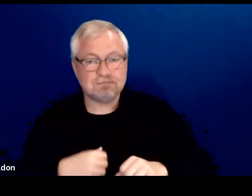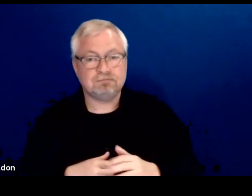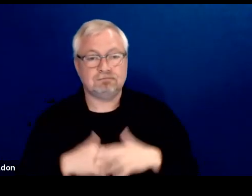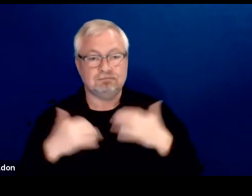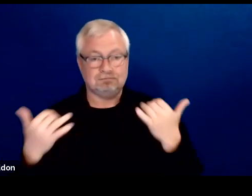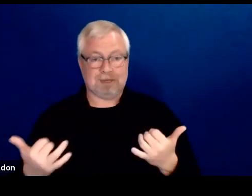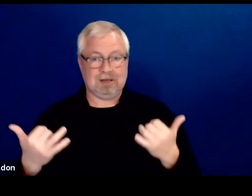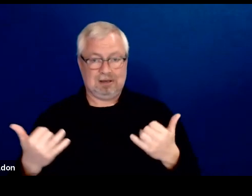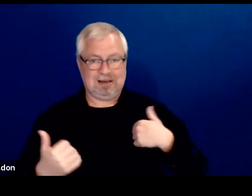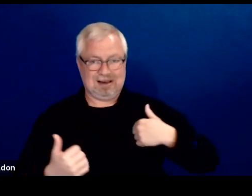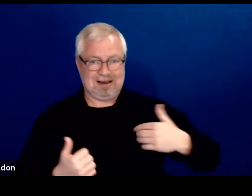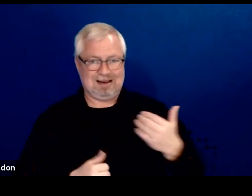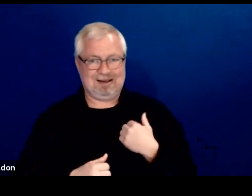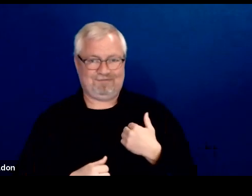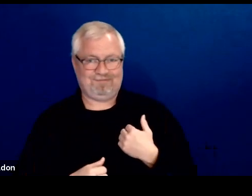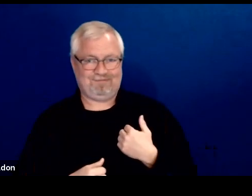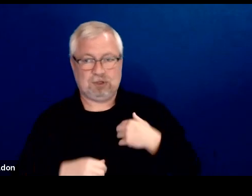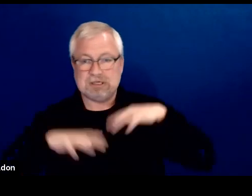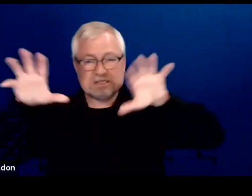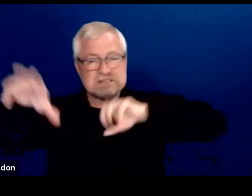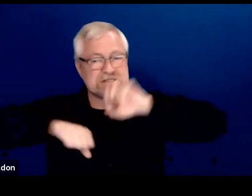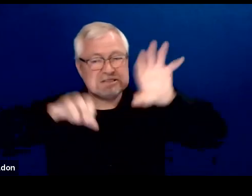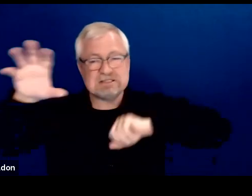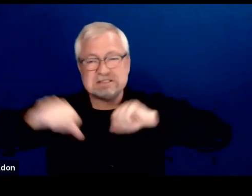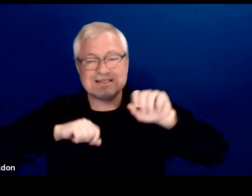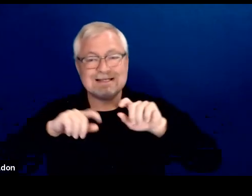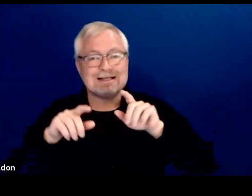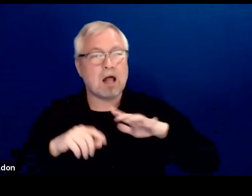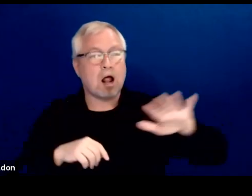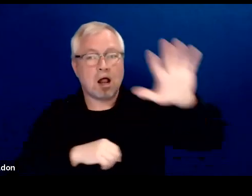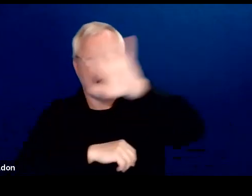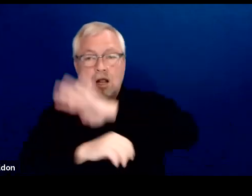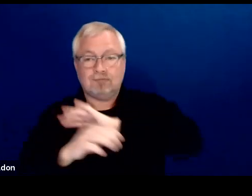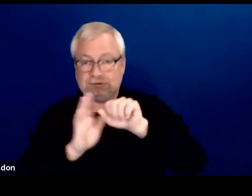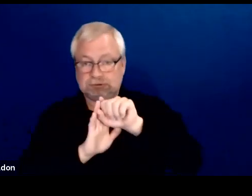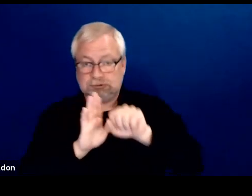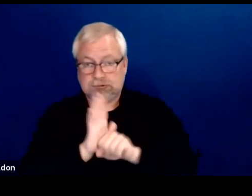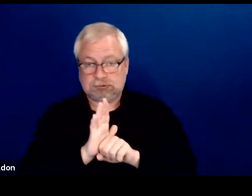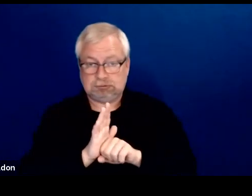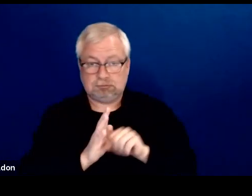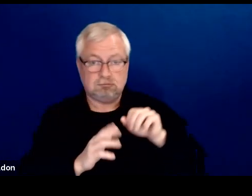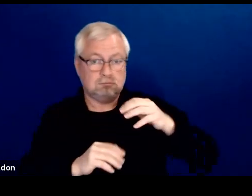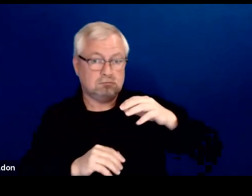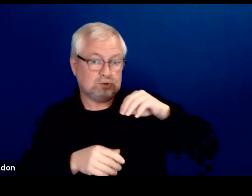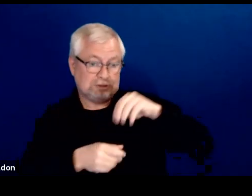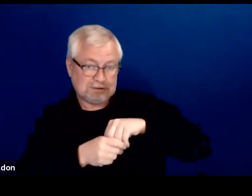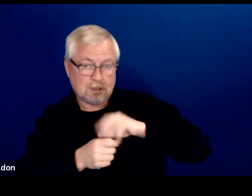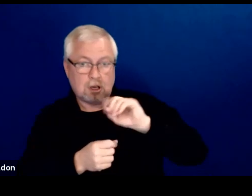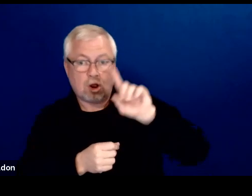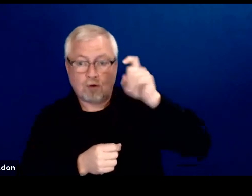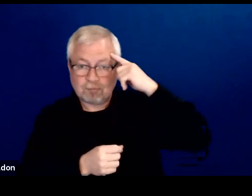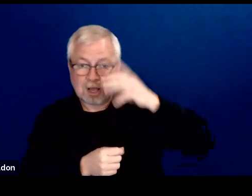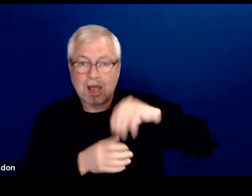procurement team, both inside state government and outside, has been able to order. This is what's on order. So